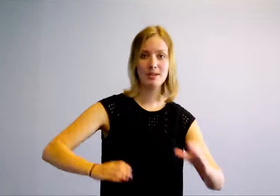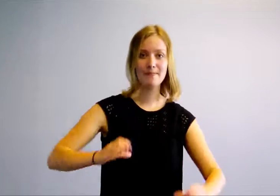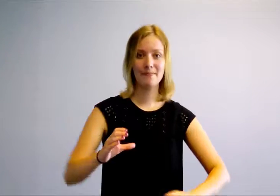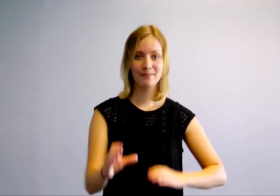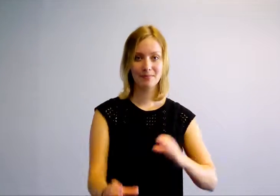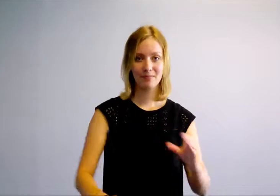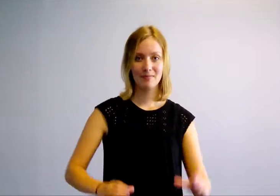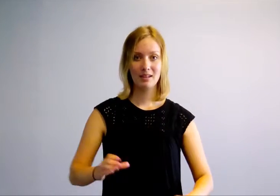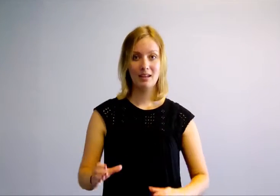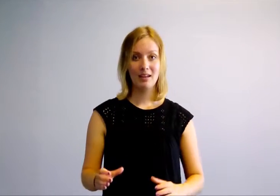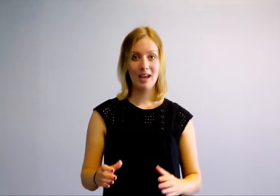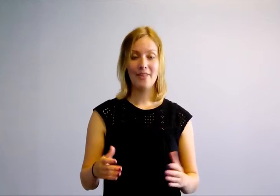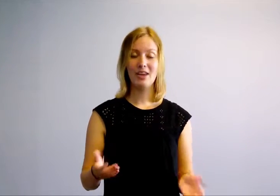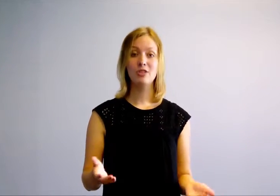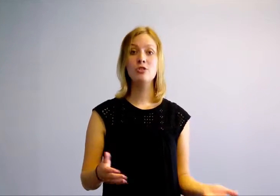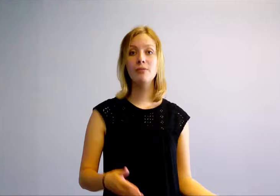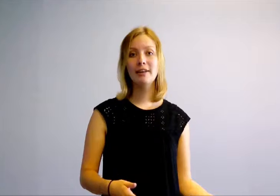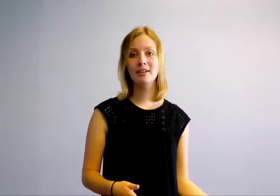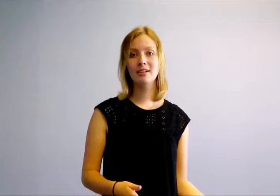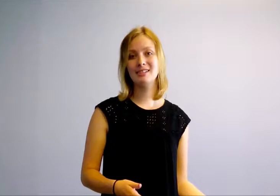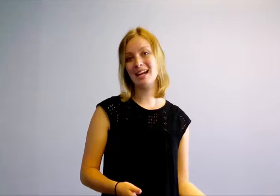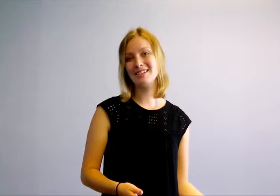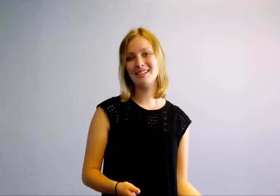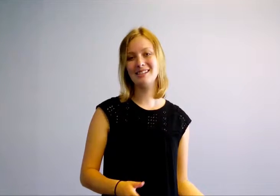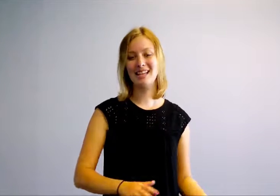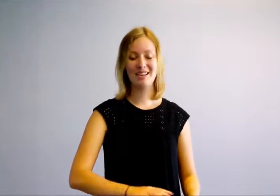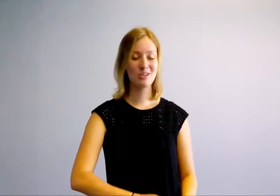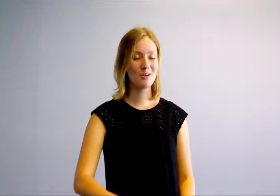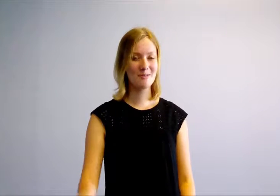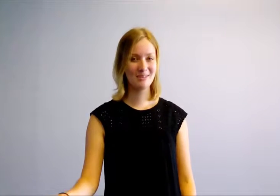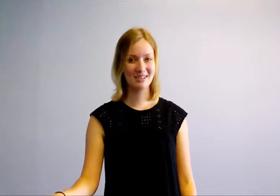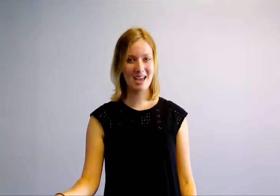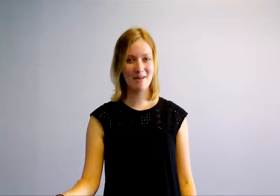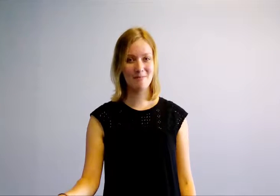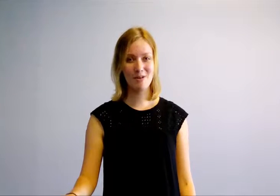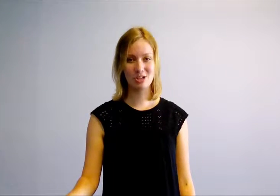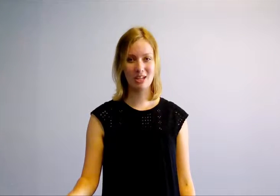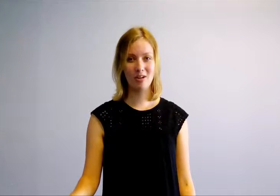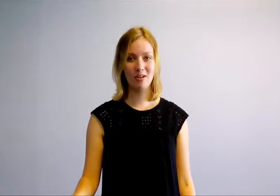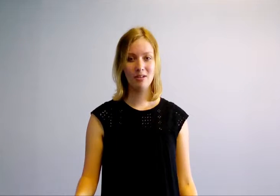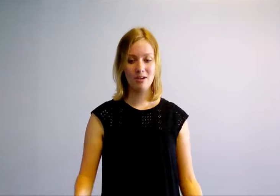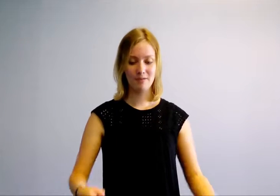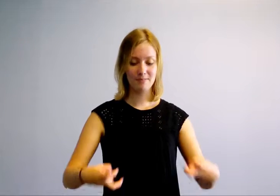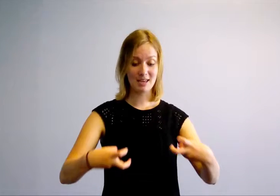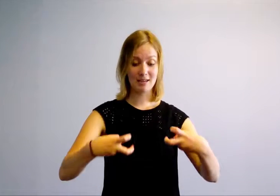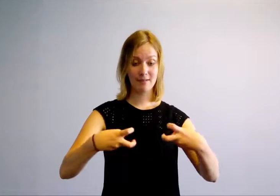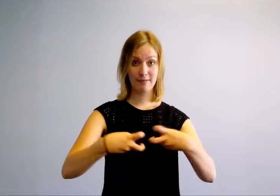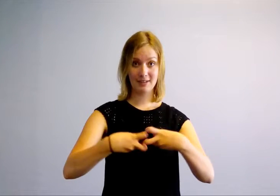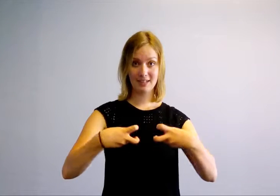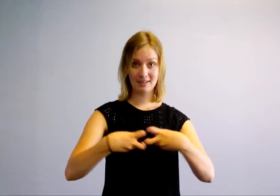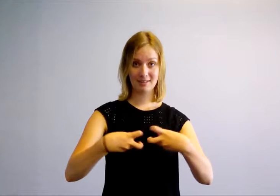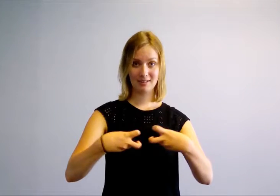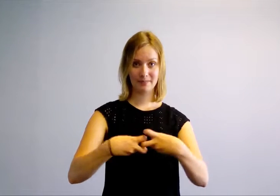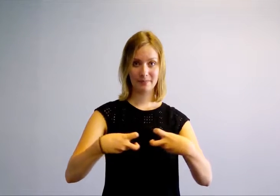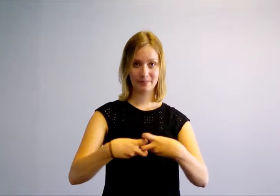chemistry. And then two other sciences that don't use the same motion at all would be physics